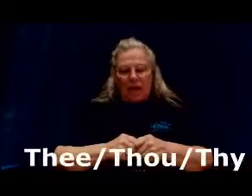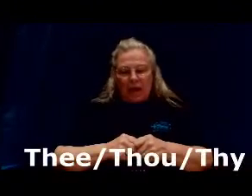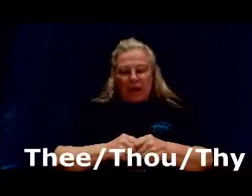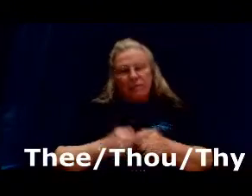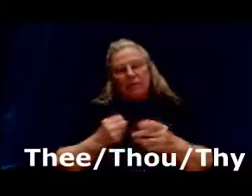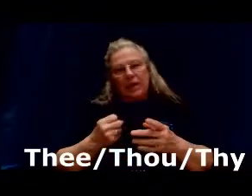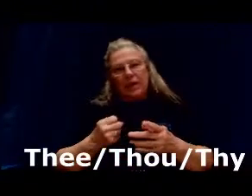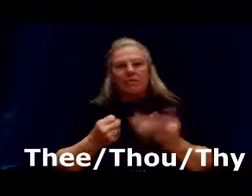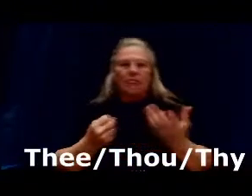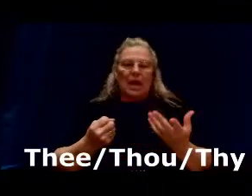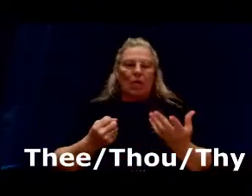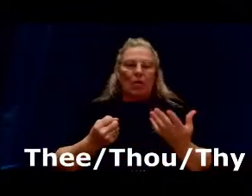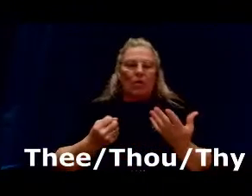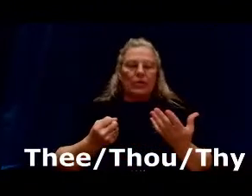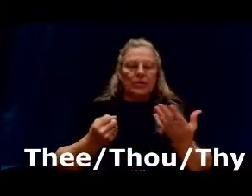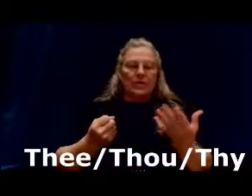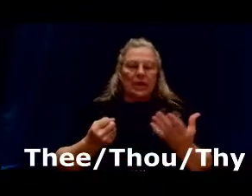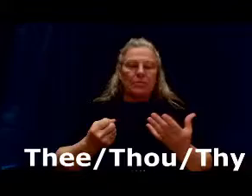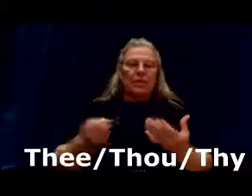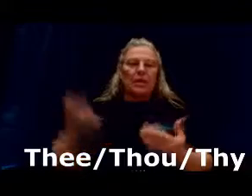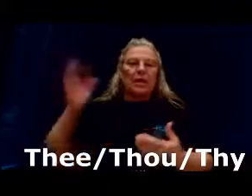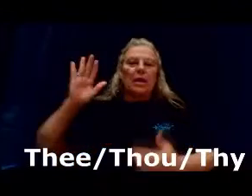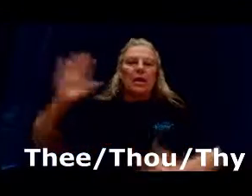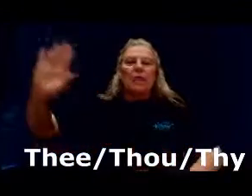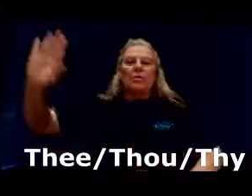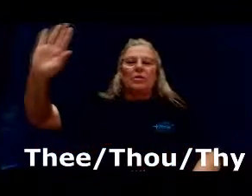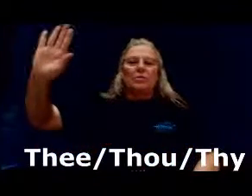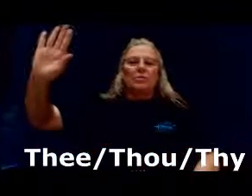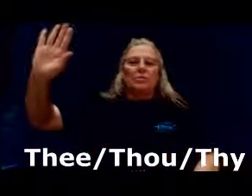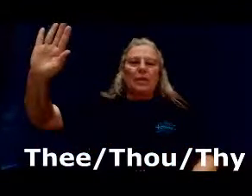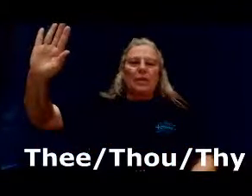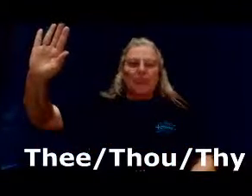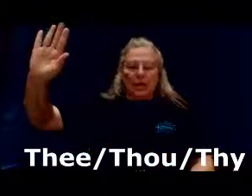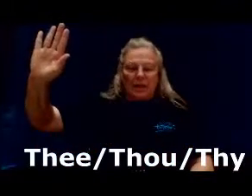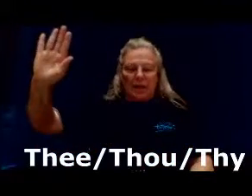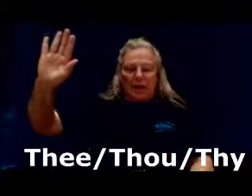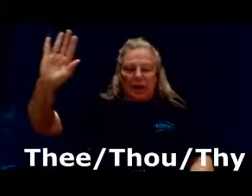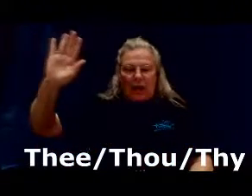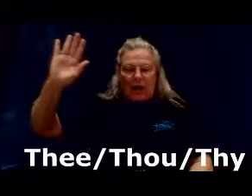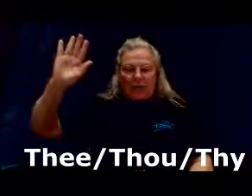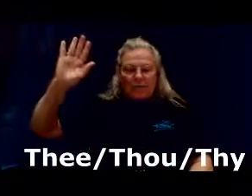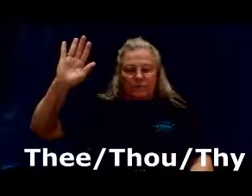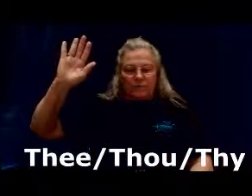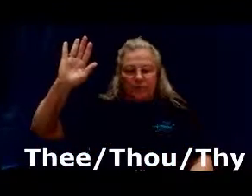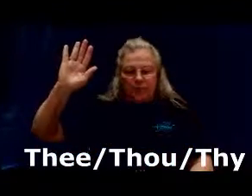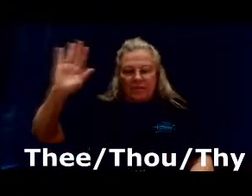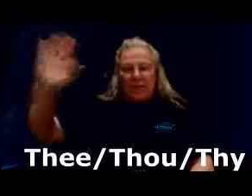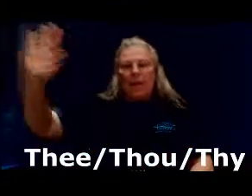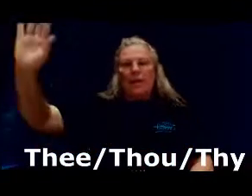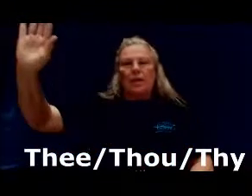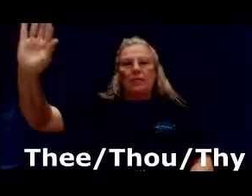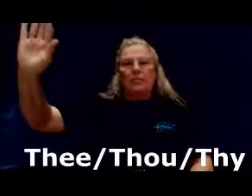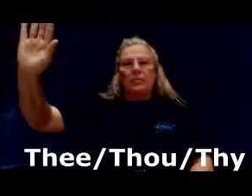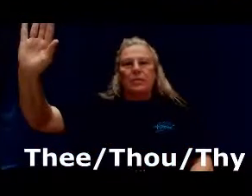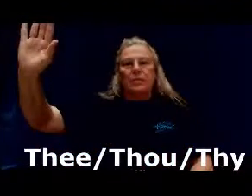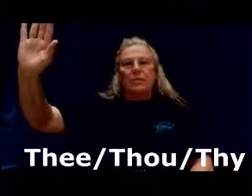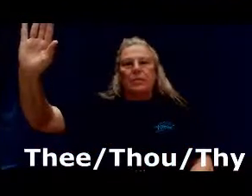Thy, thee, thou, all the same thing. Basically, thy